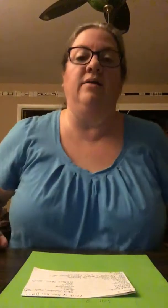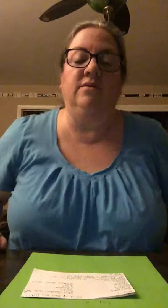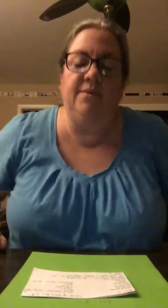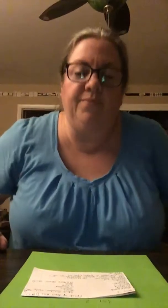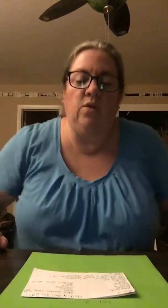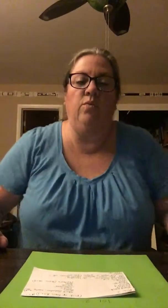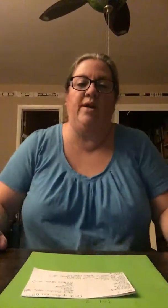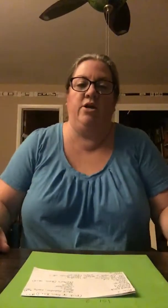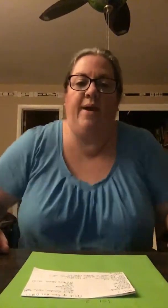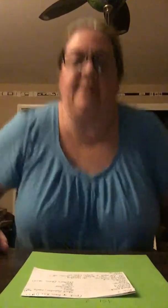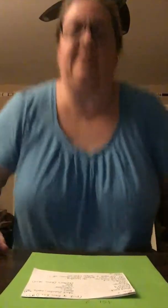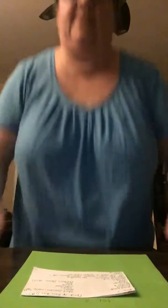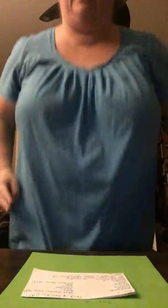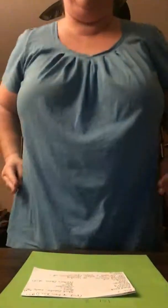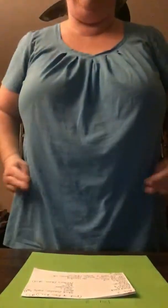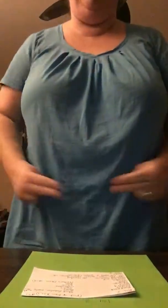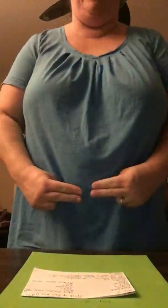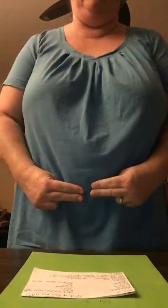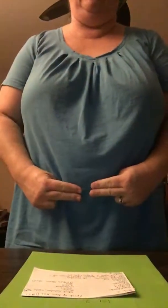Belt. Right at your waist. Belt.